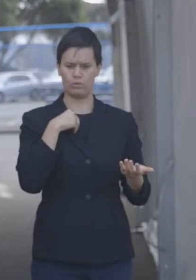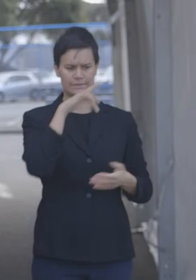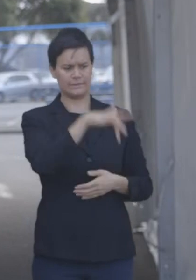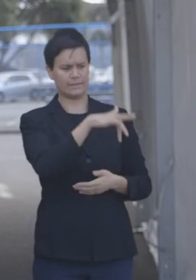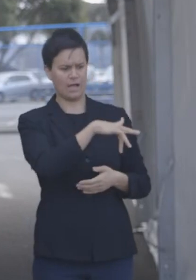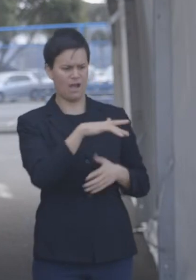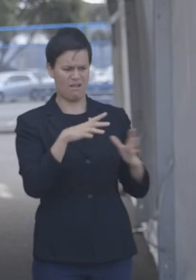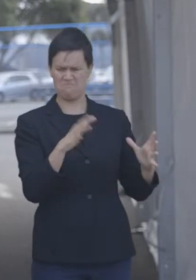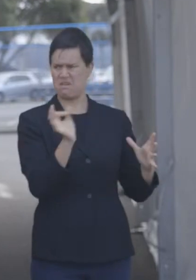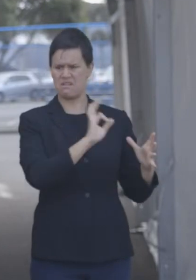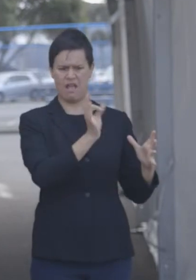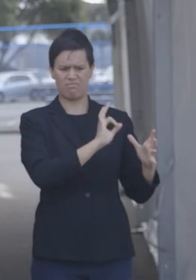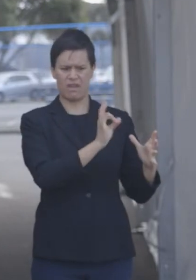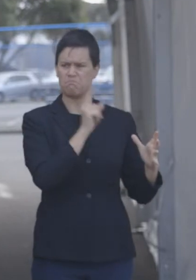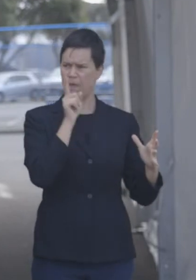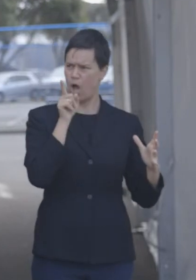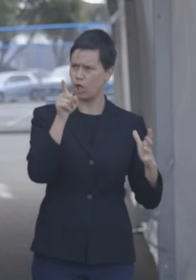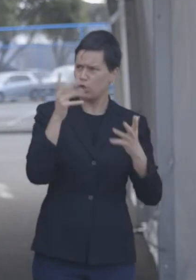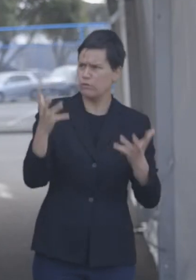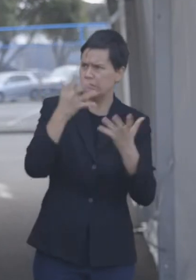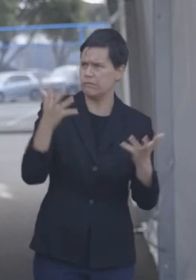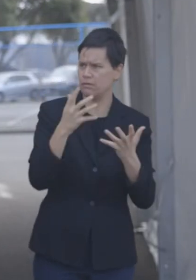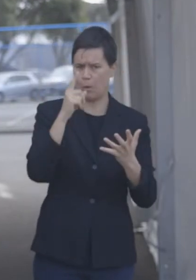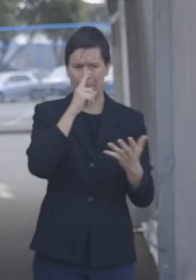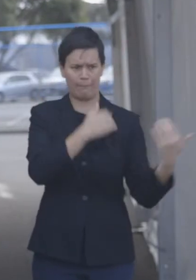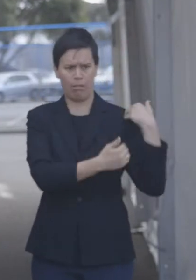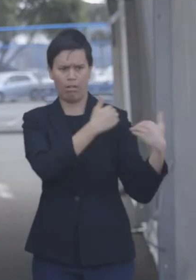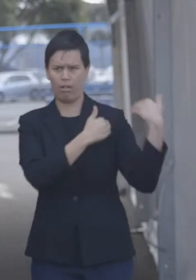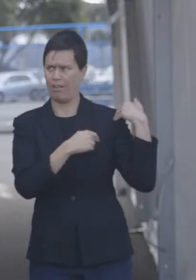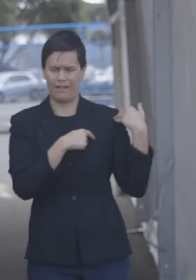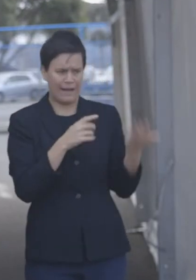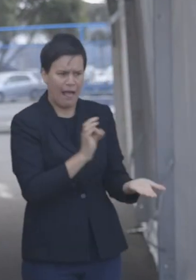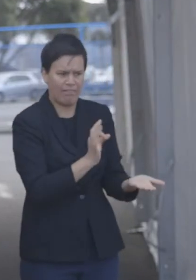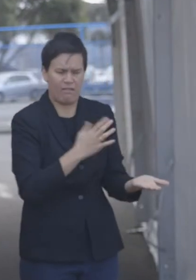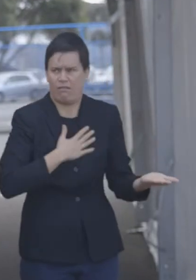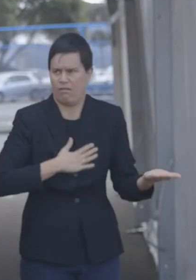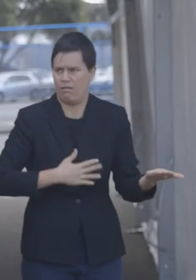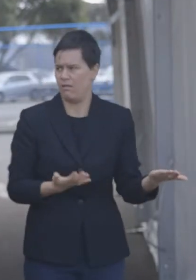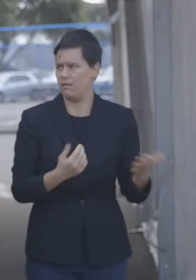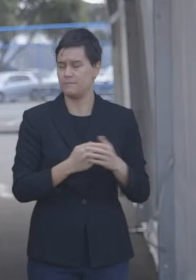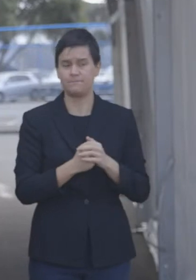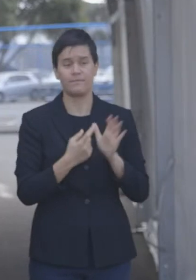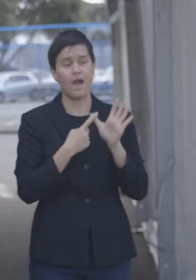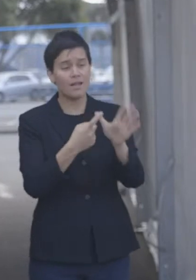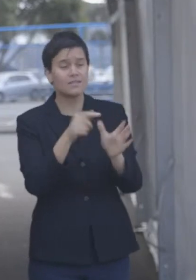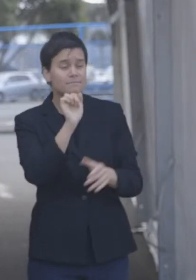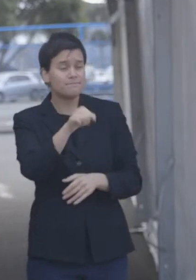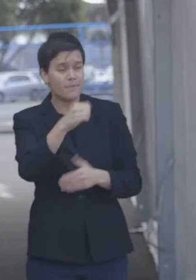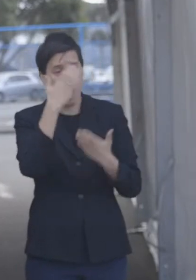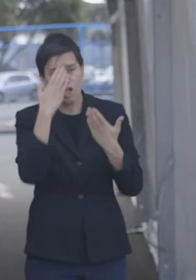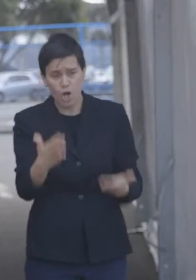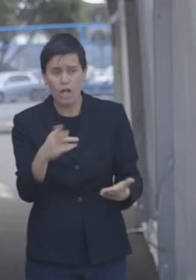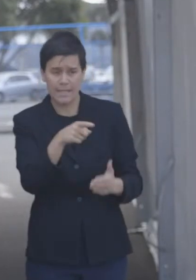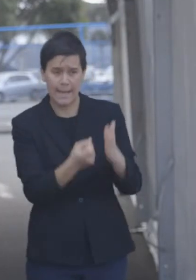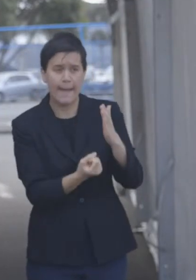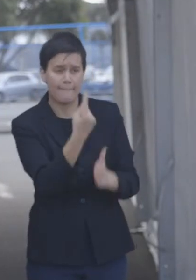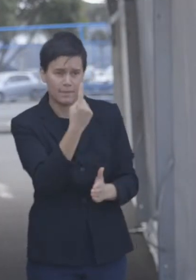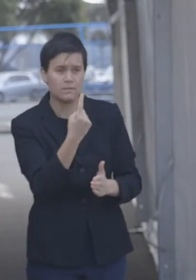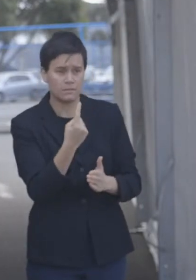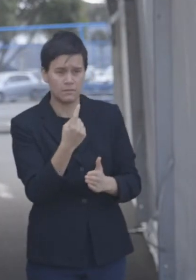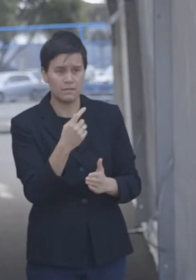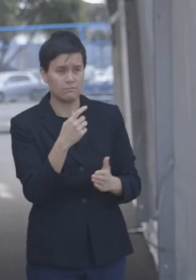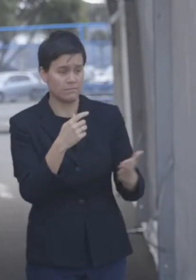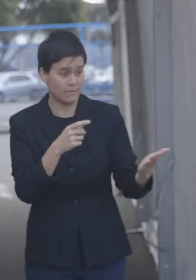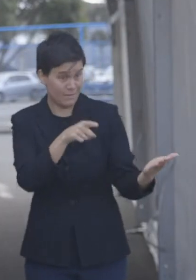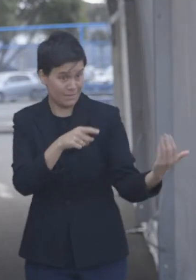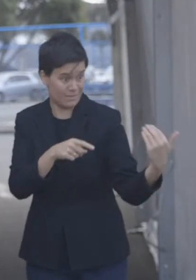I can recognise their frustration, and I acknowledged that at the time, and in fact spoke with a number of them to get right to the bottom of what the issues